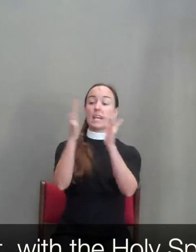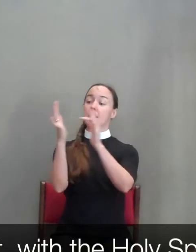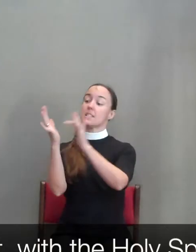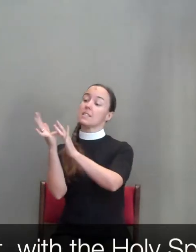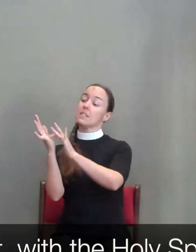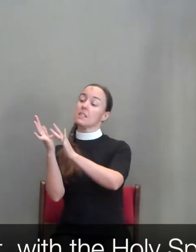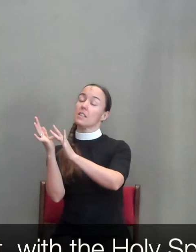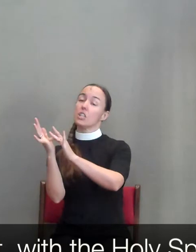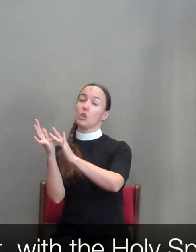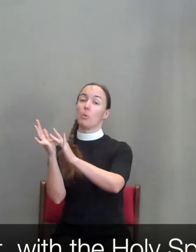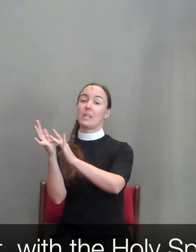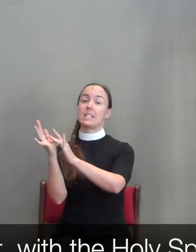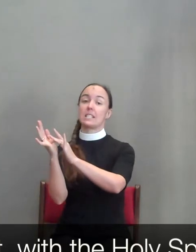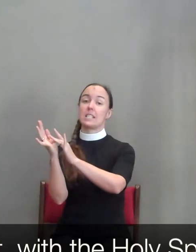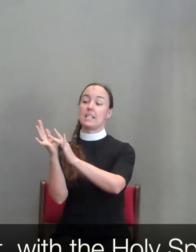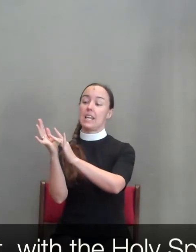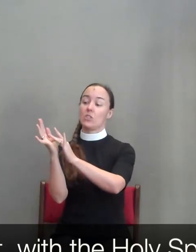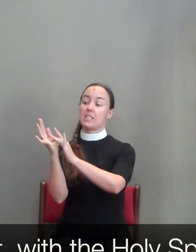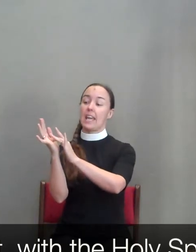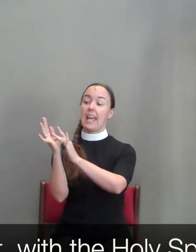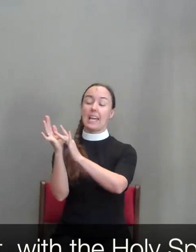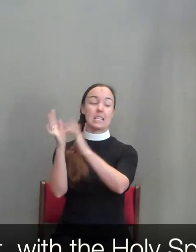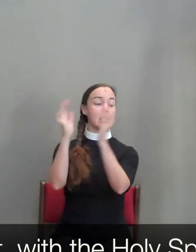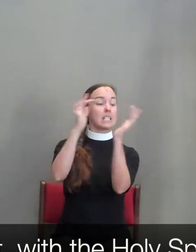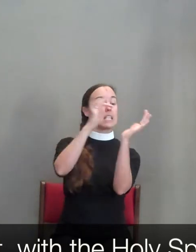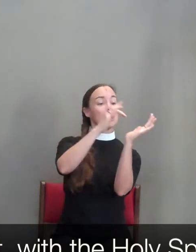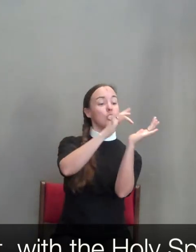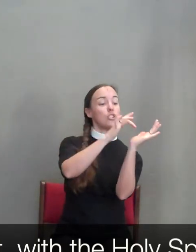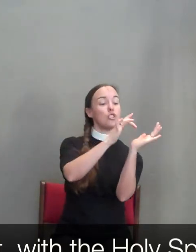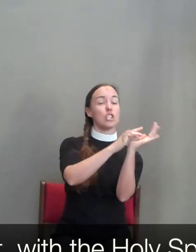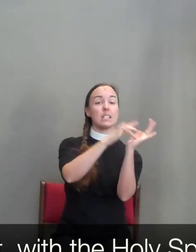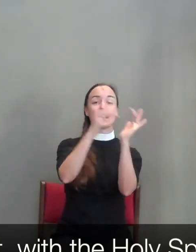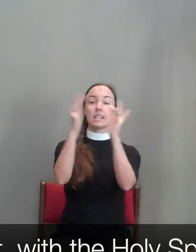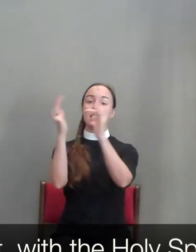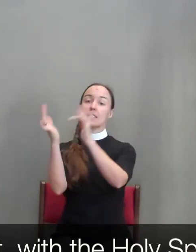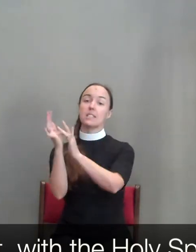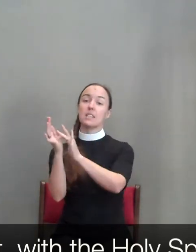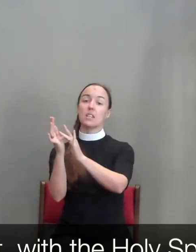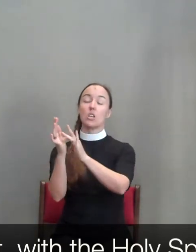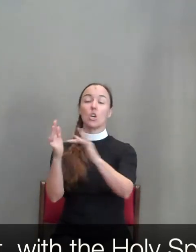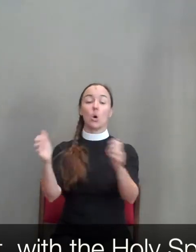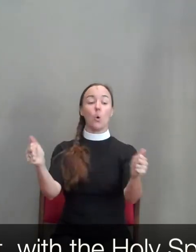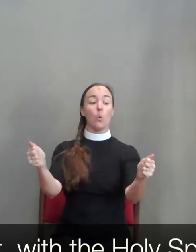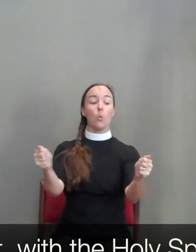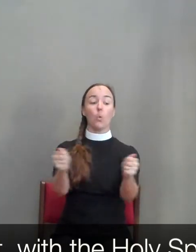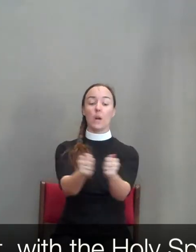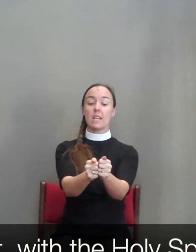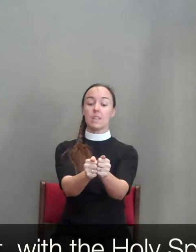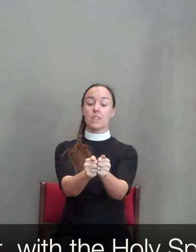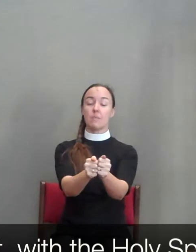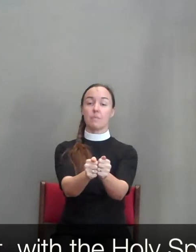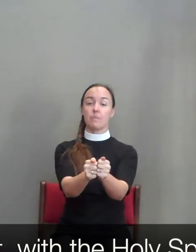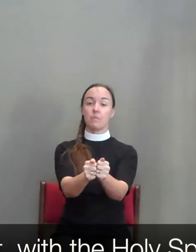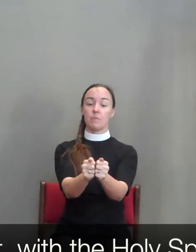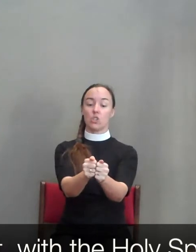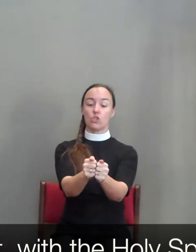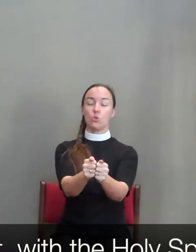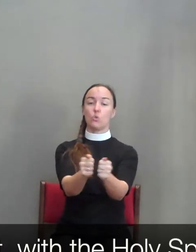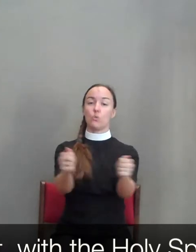Jesus, you're pointing to the nails in the hand. Jesus, with, your two